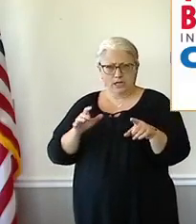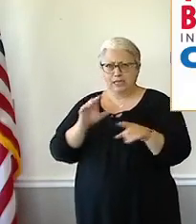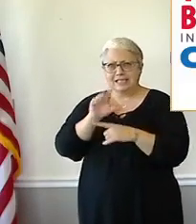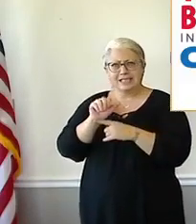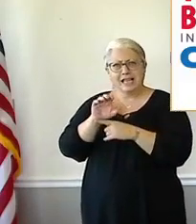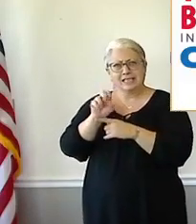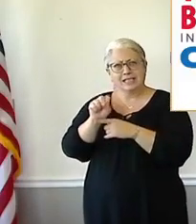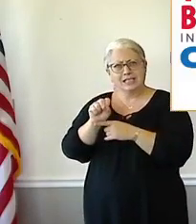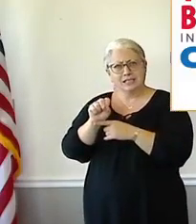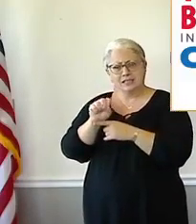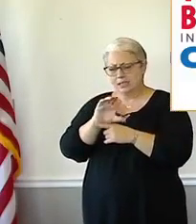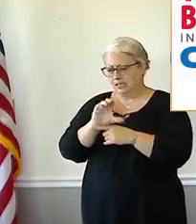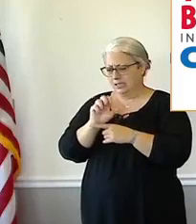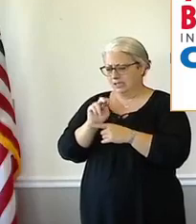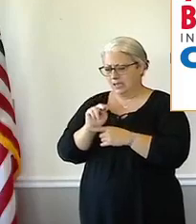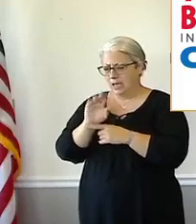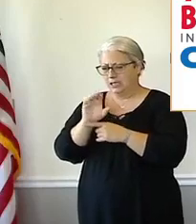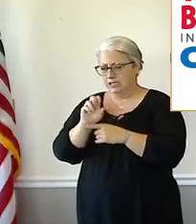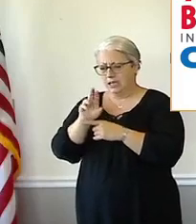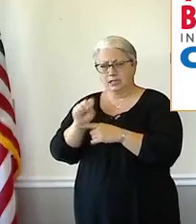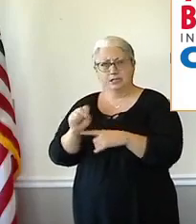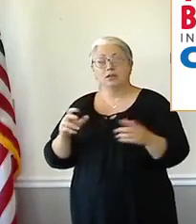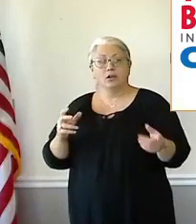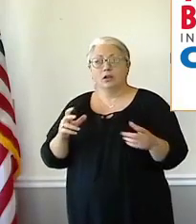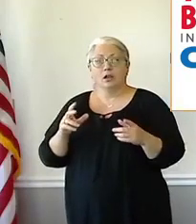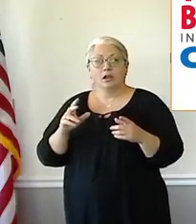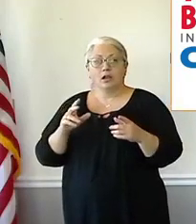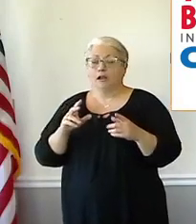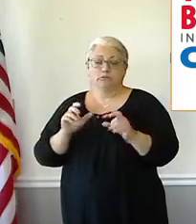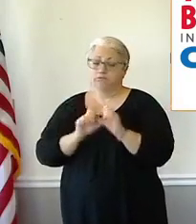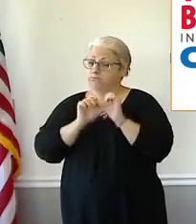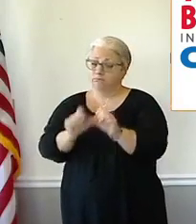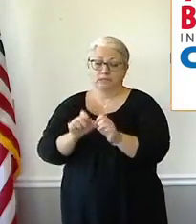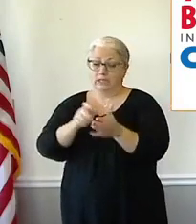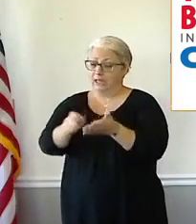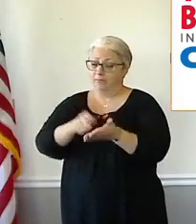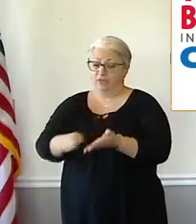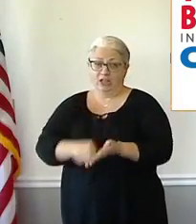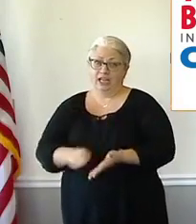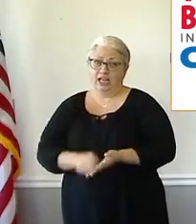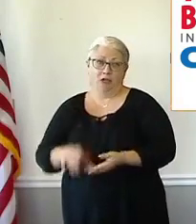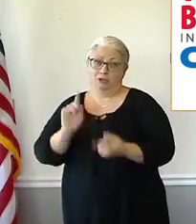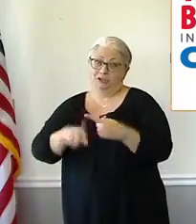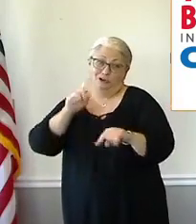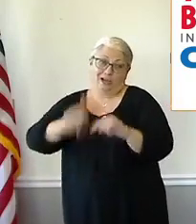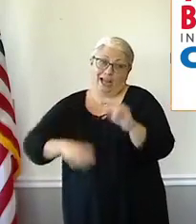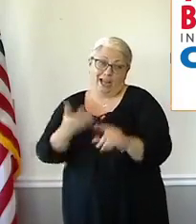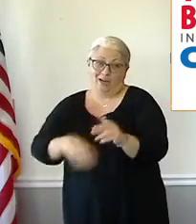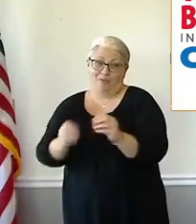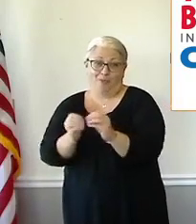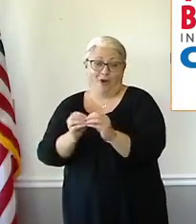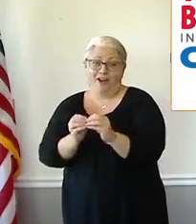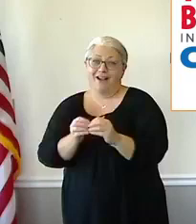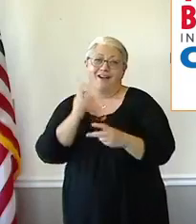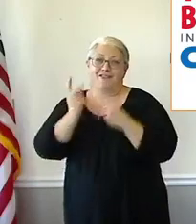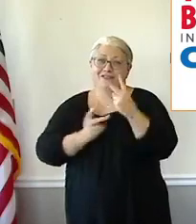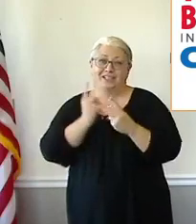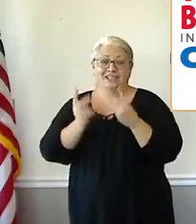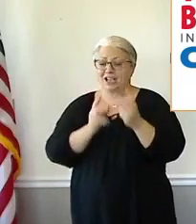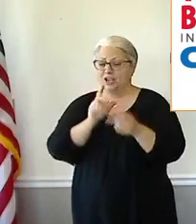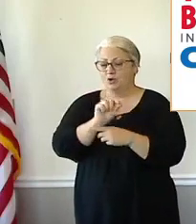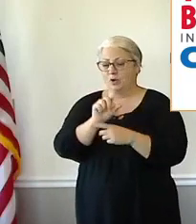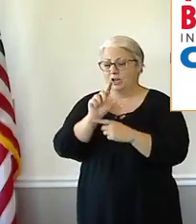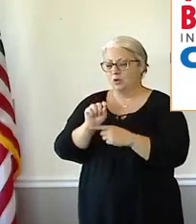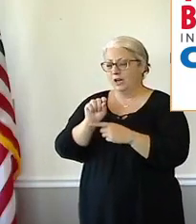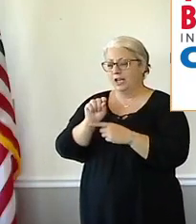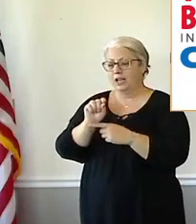we have a little more time. You can keep filling out the census. You can keep filling out the census till they tell us they can't anymore. Visit 2020census.gov.